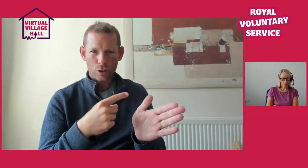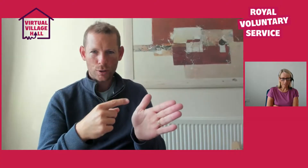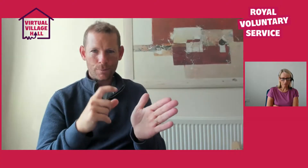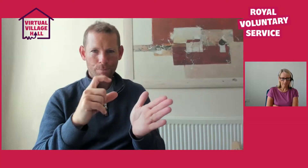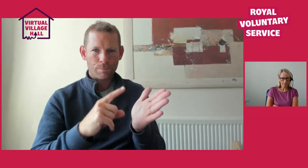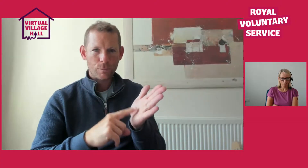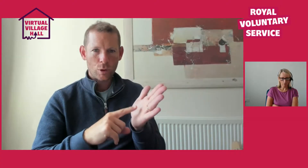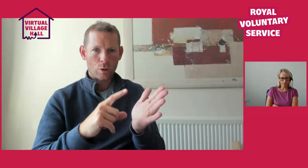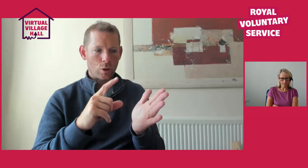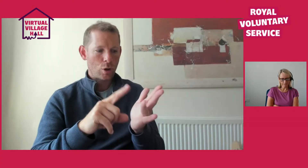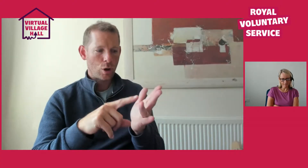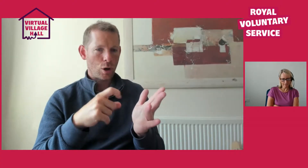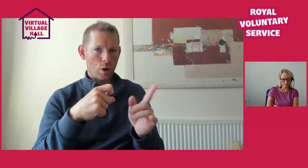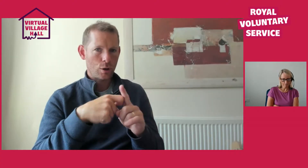your imaginary clock face.